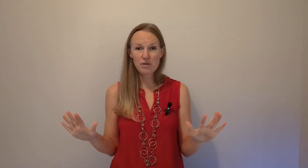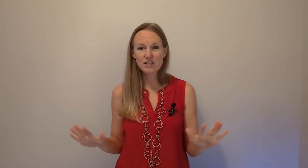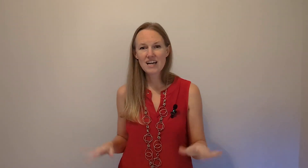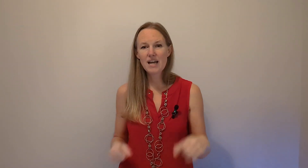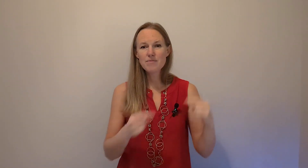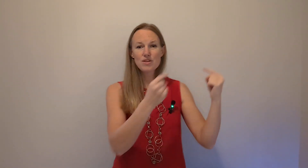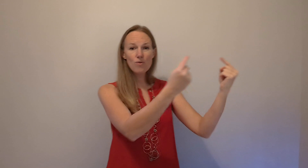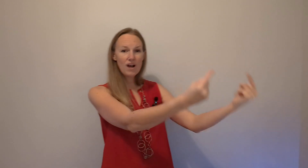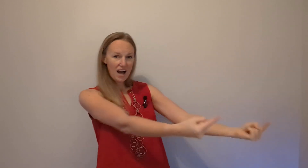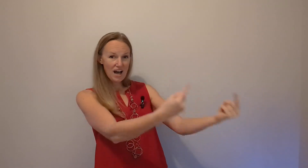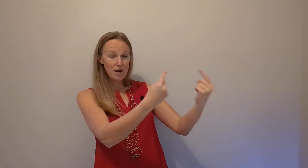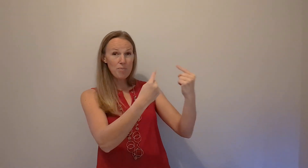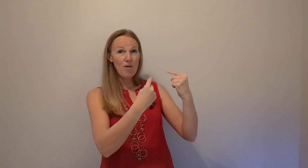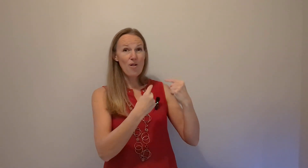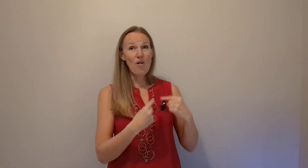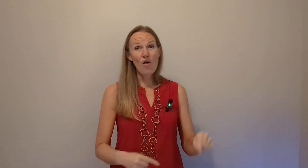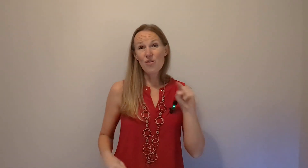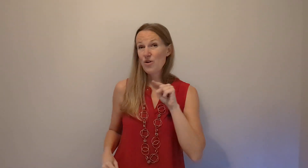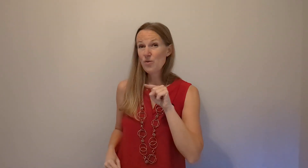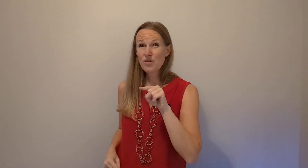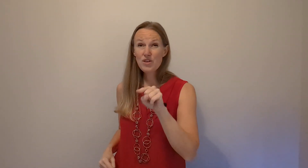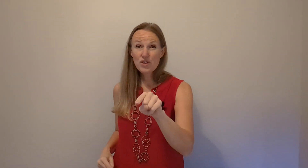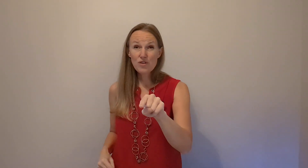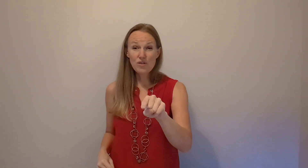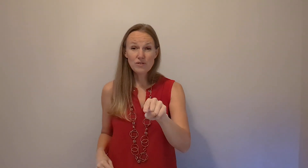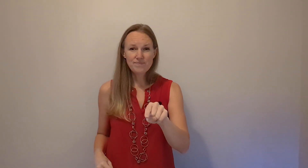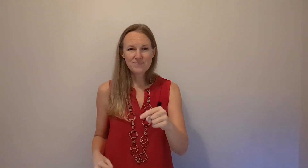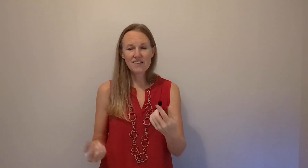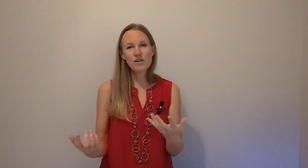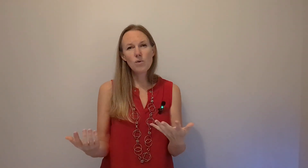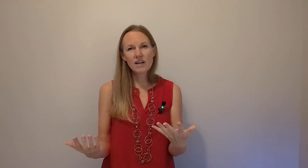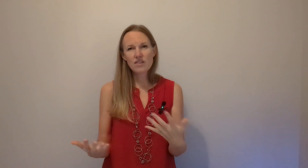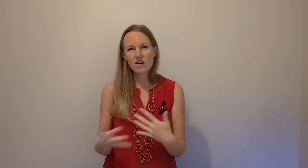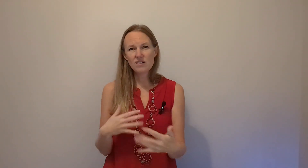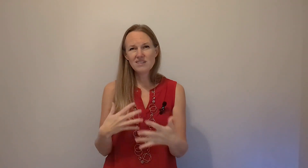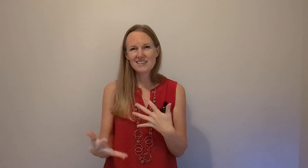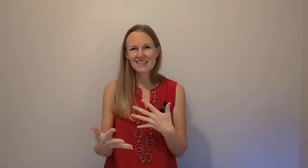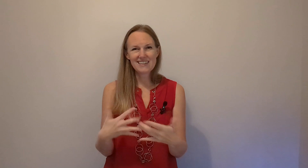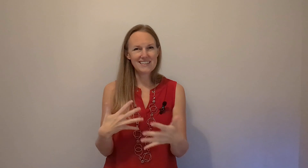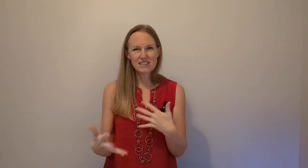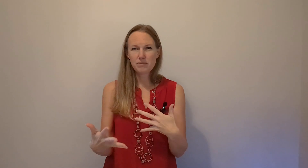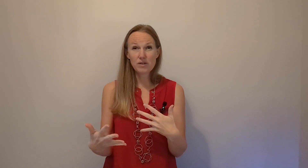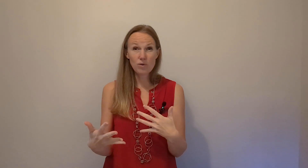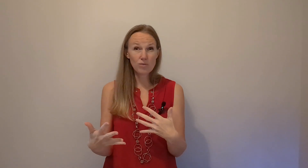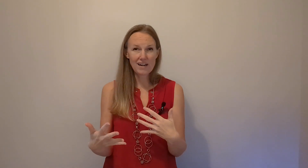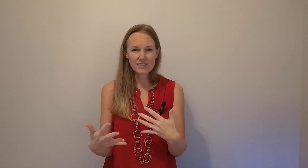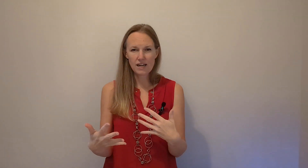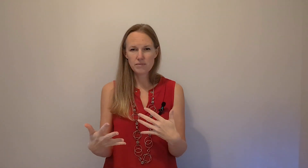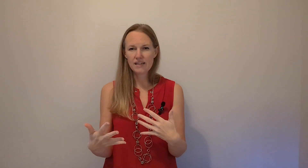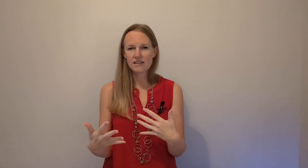more time. So come, though you, if you want though, it's like this, but you won't have time